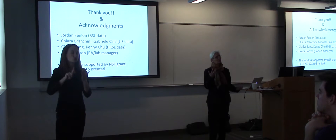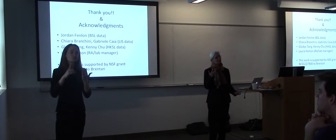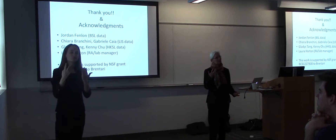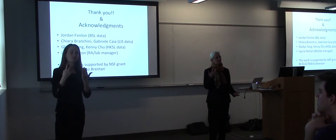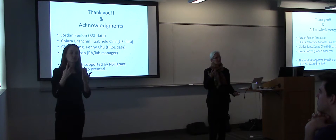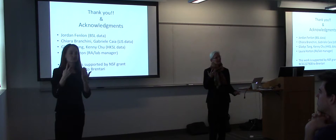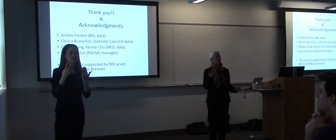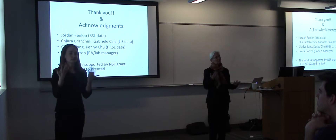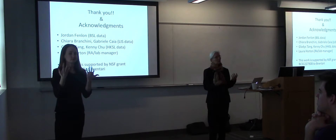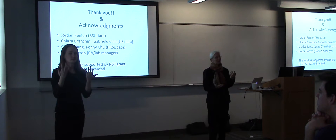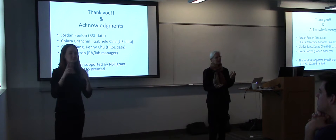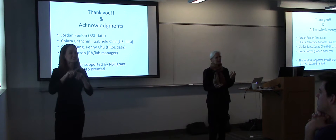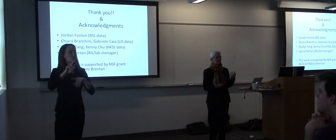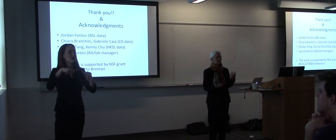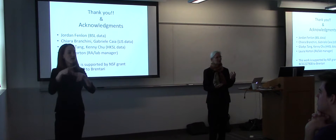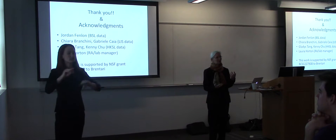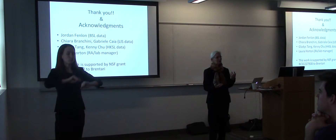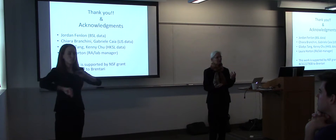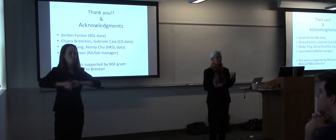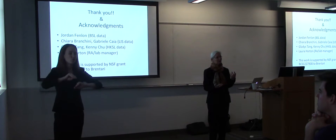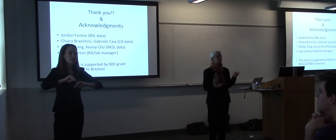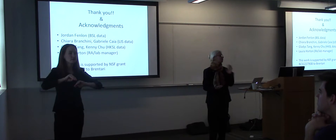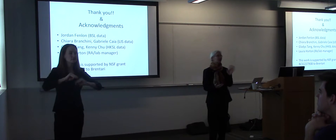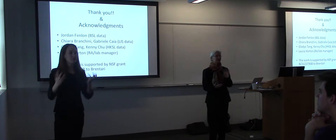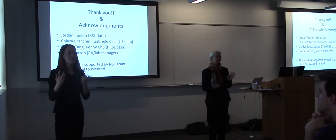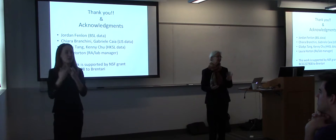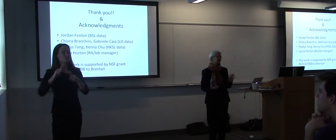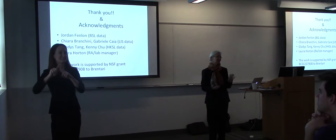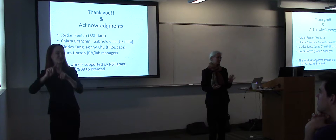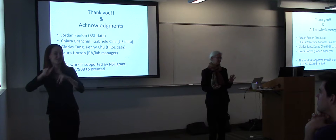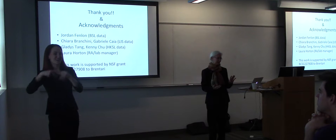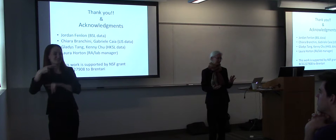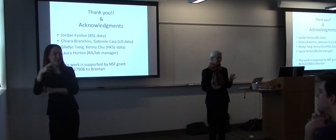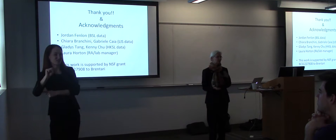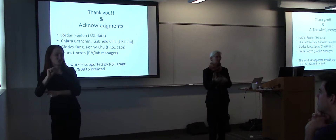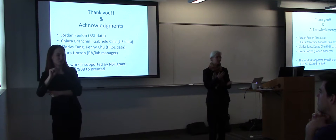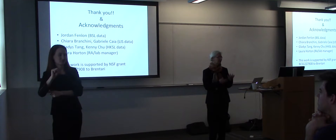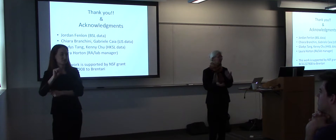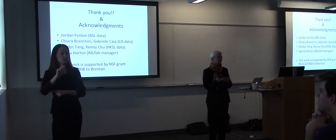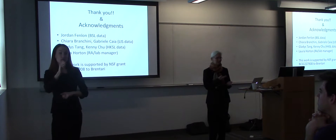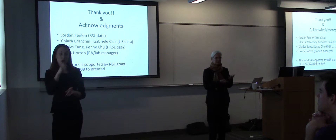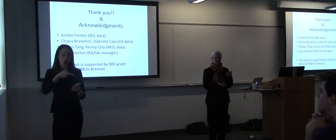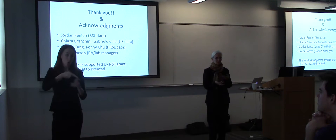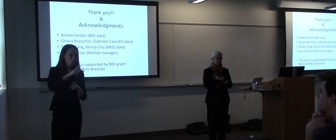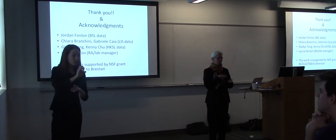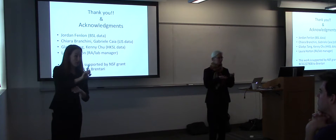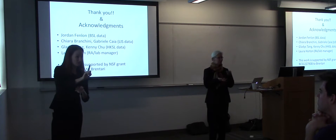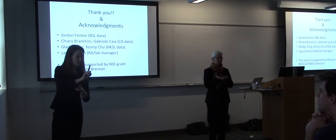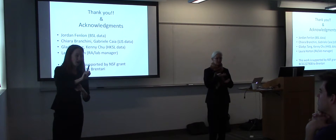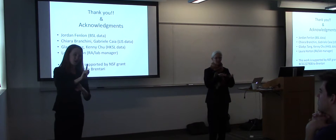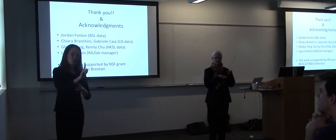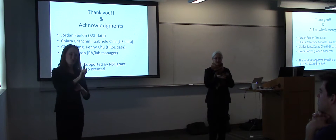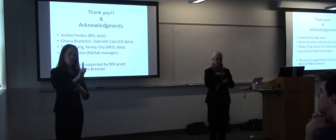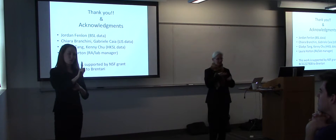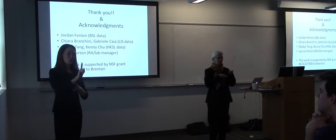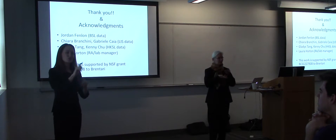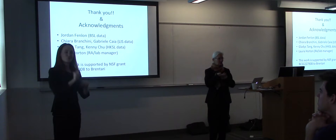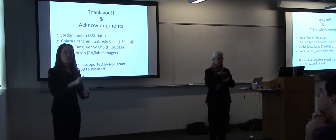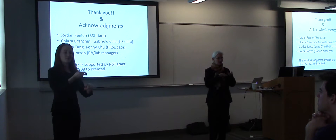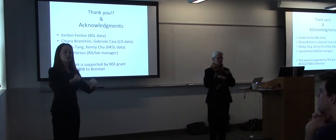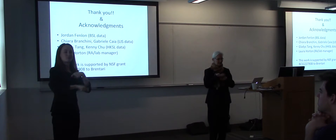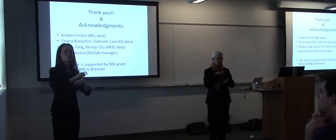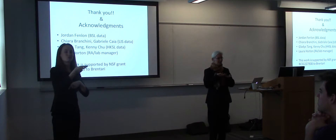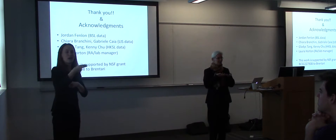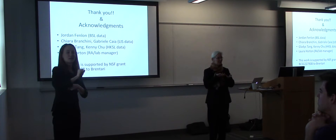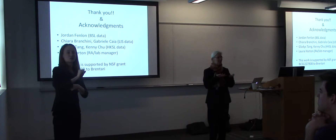what movements and what handshapes go together, not in classifier predicates where they're productive and you can sort of substitute the handshapes